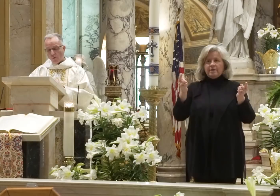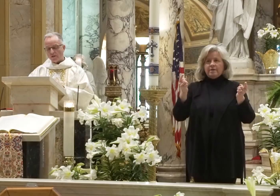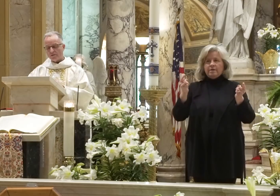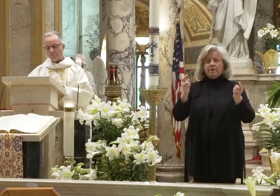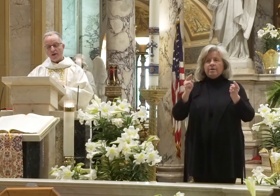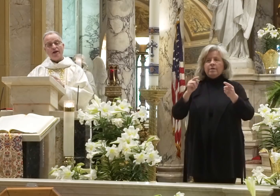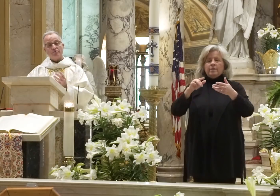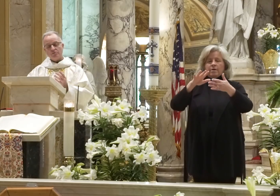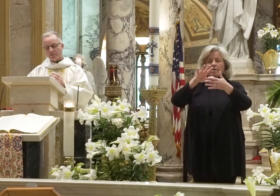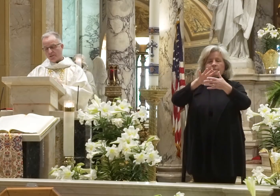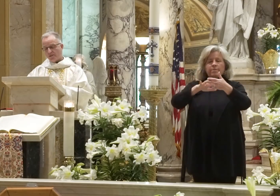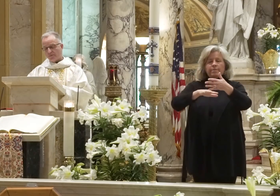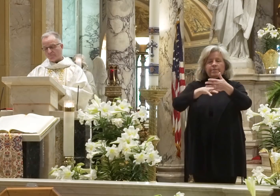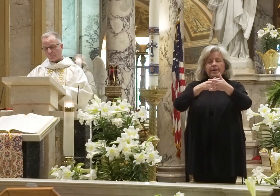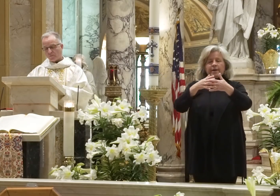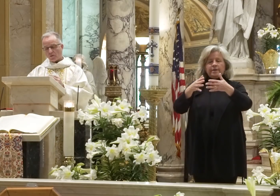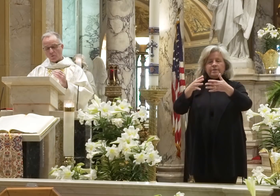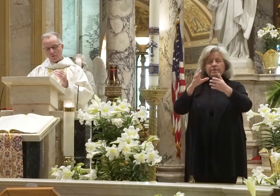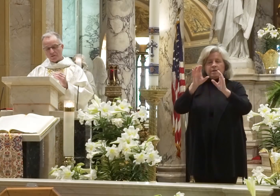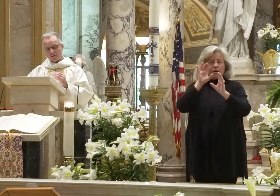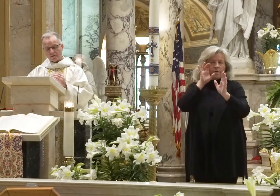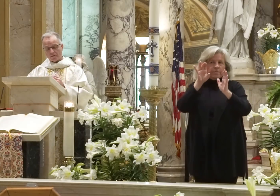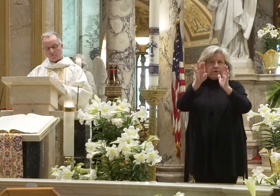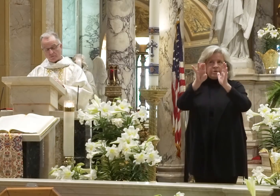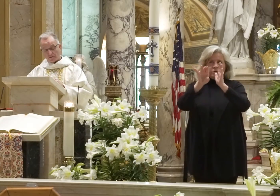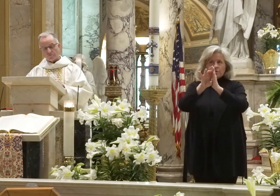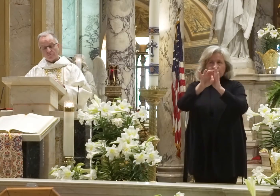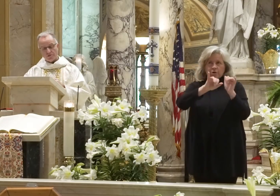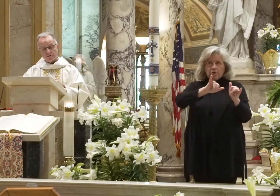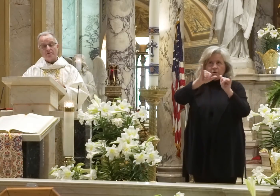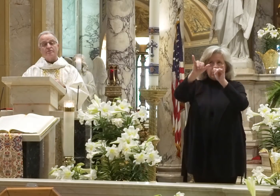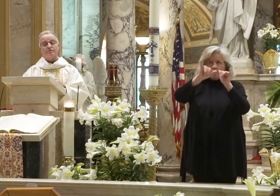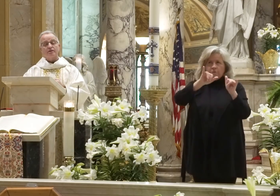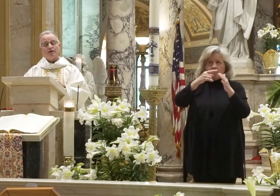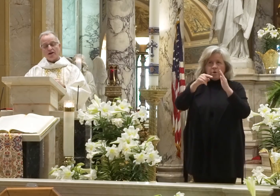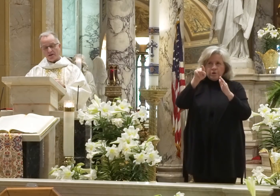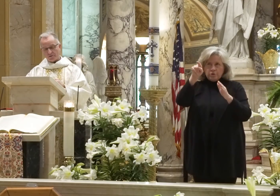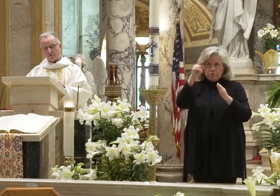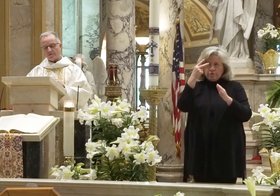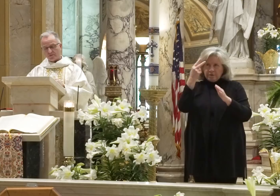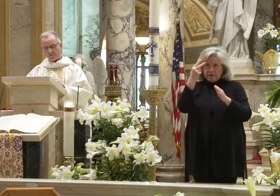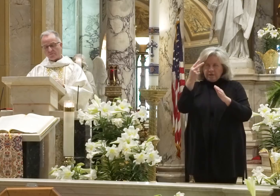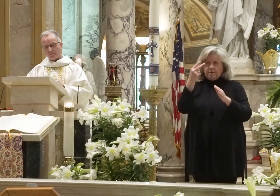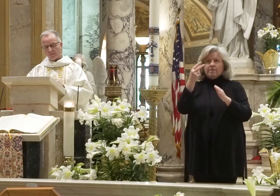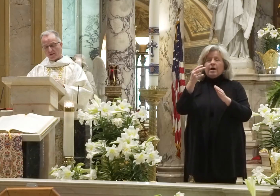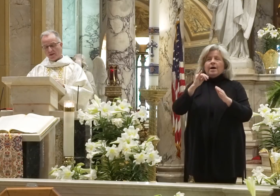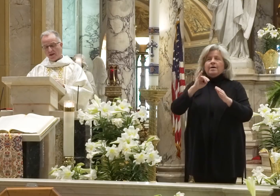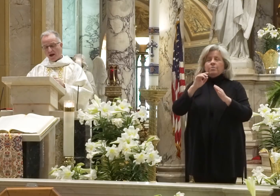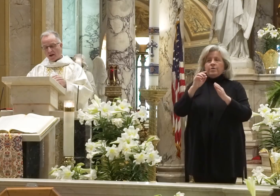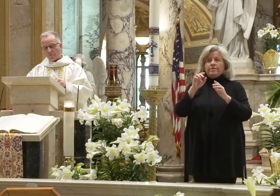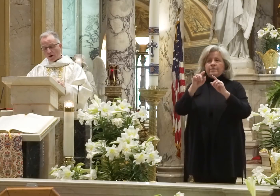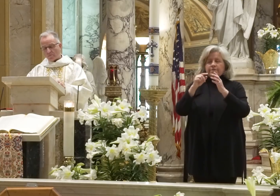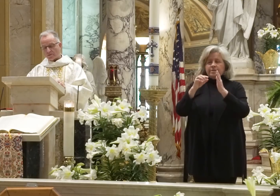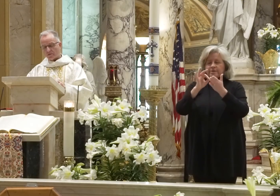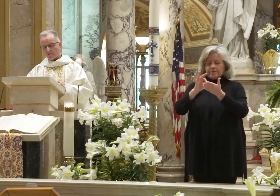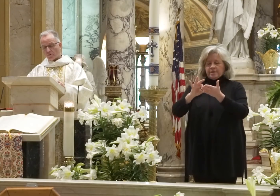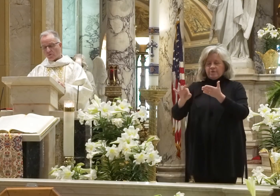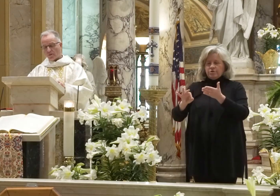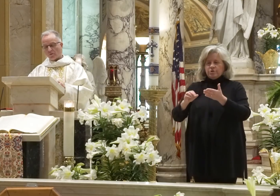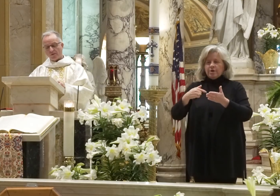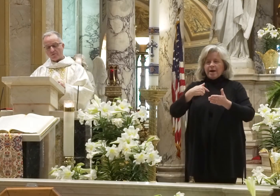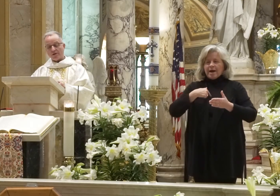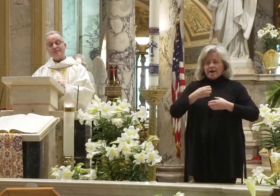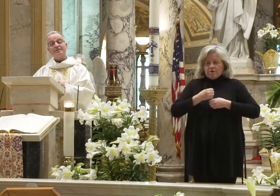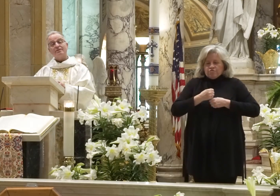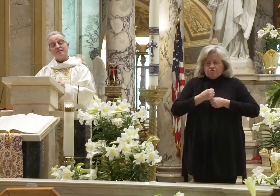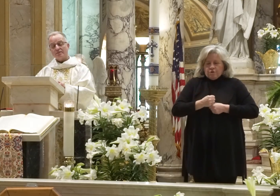image according to the pattern you see, with the signature, Jesus, I trust in you. I promise that the soul